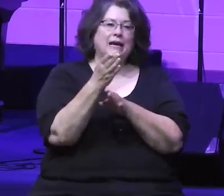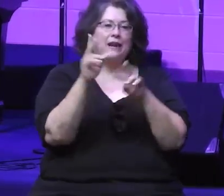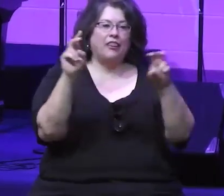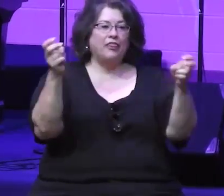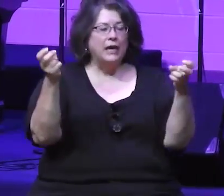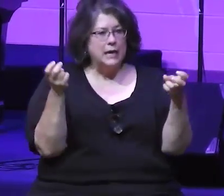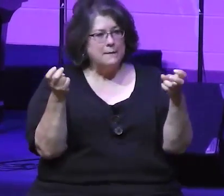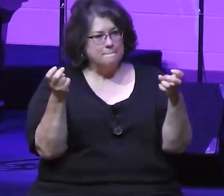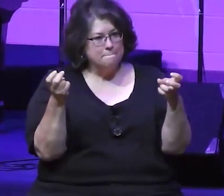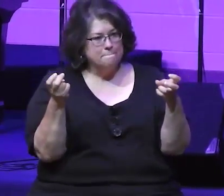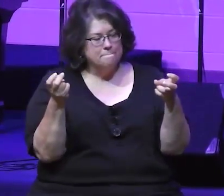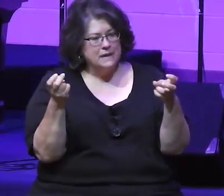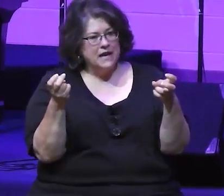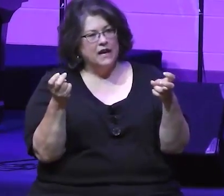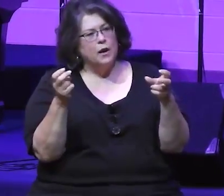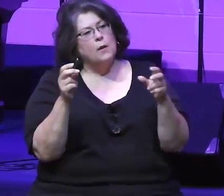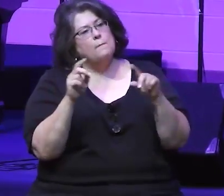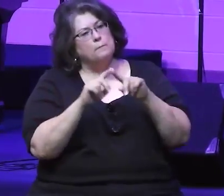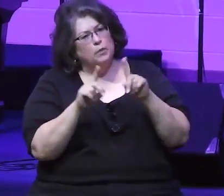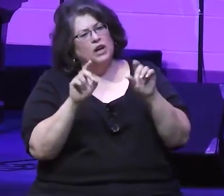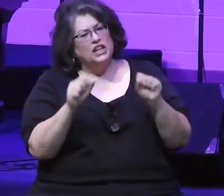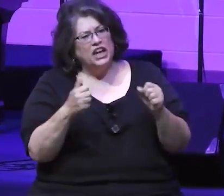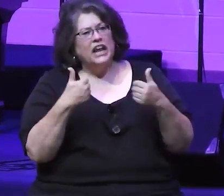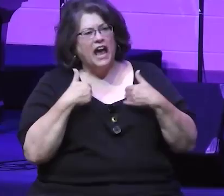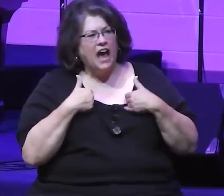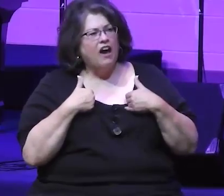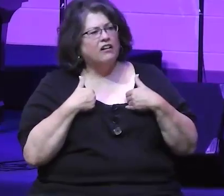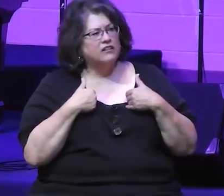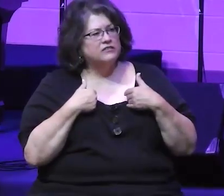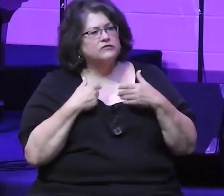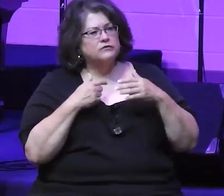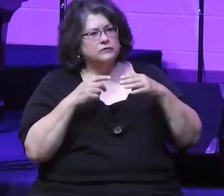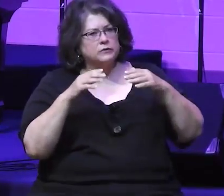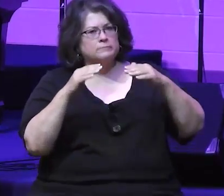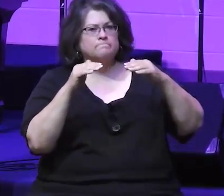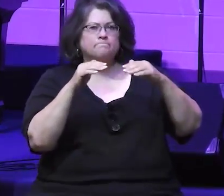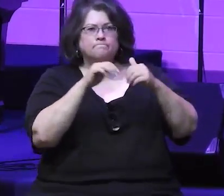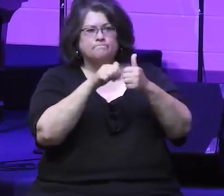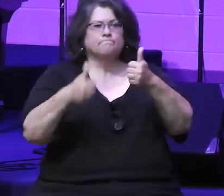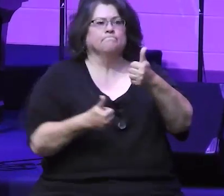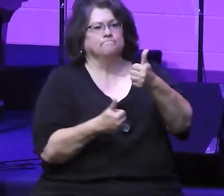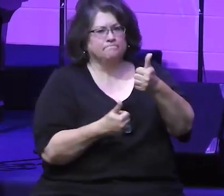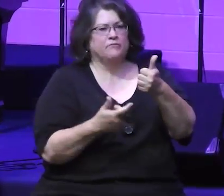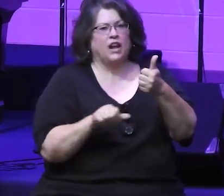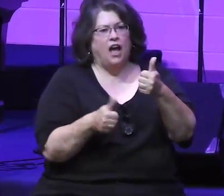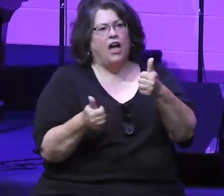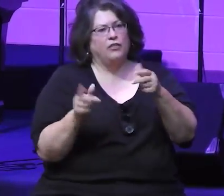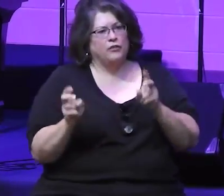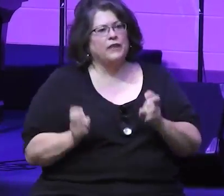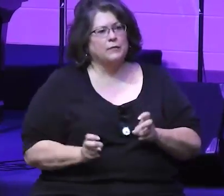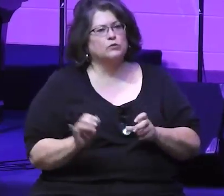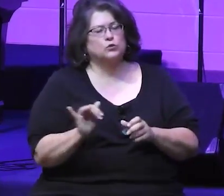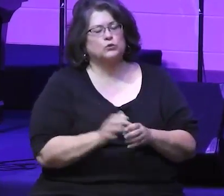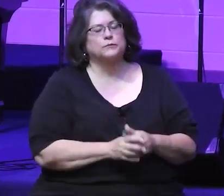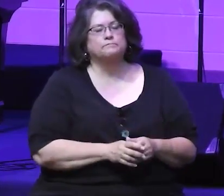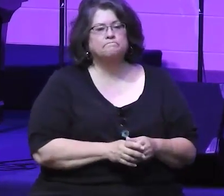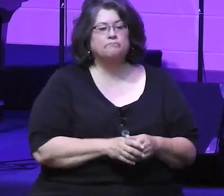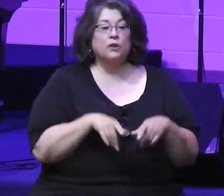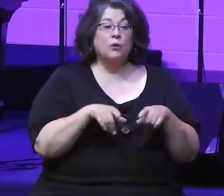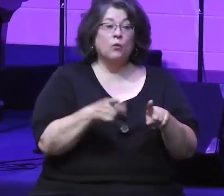subpoints to it or sublessons in each of the main characters. And that's certainly the case today. But as we talk about